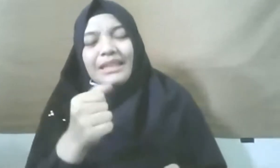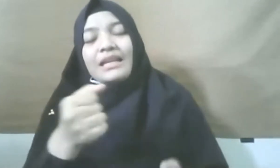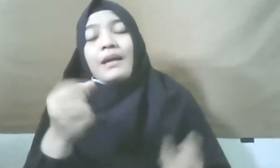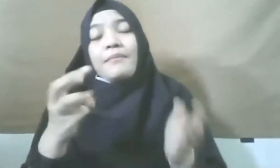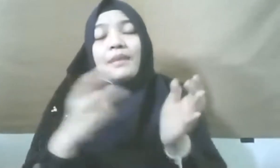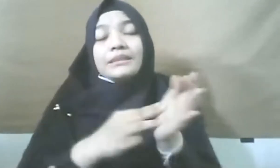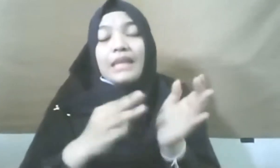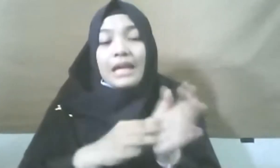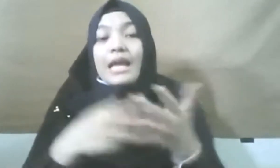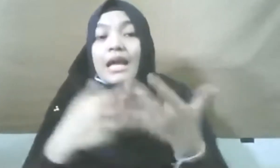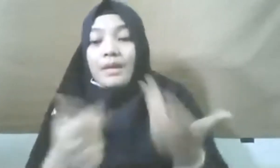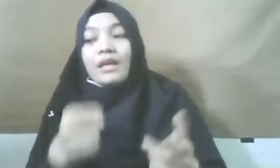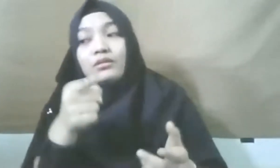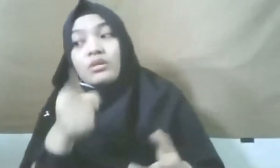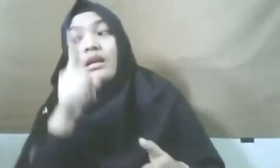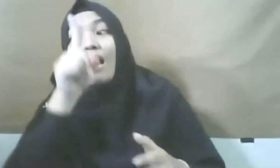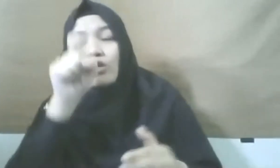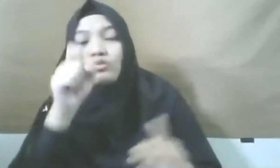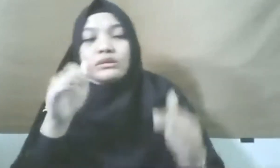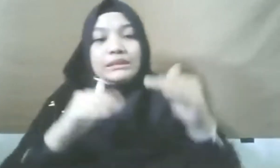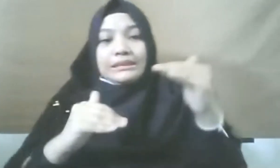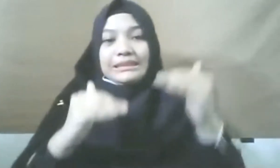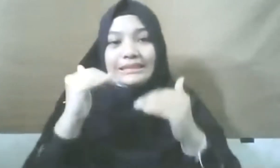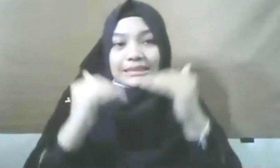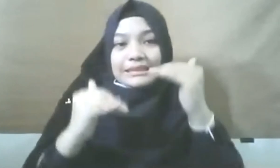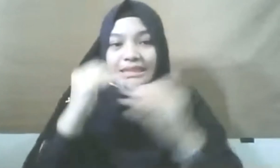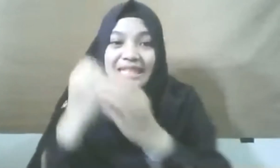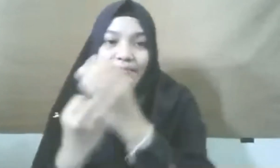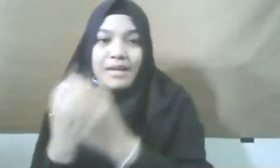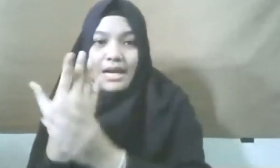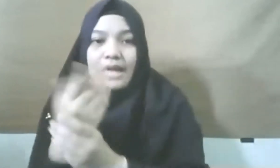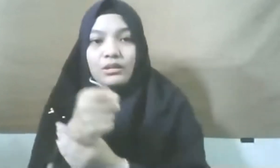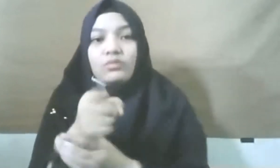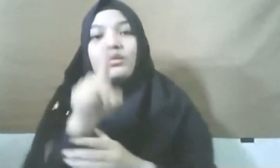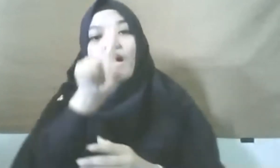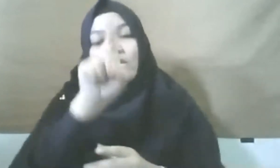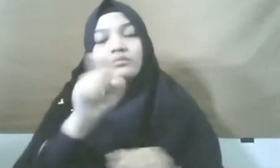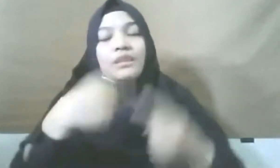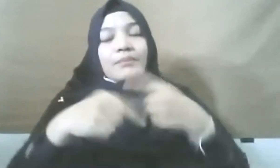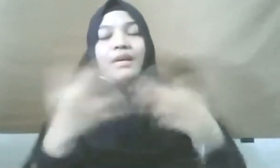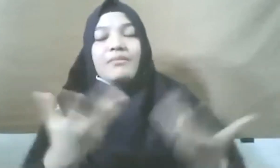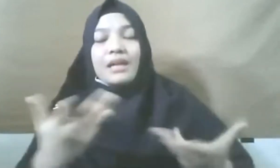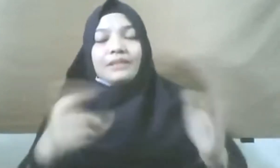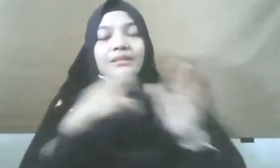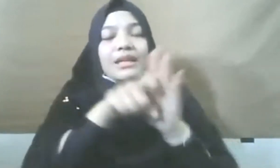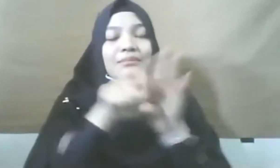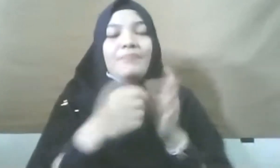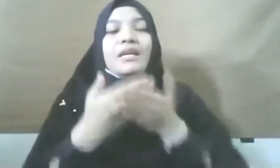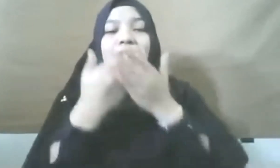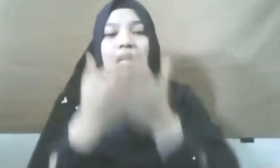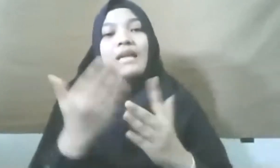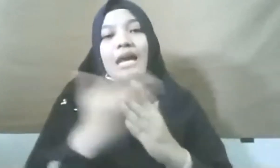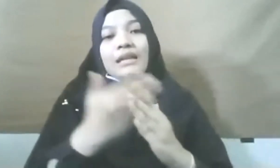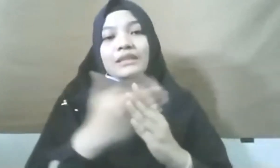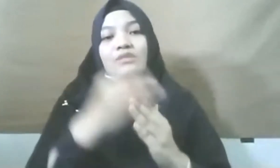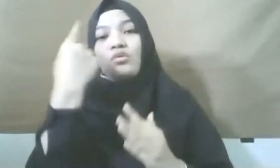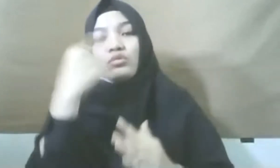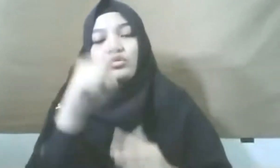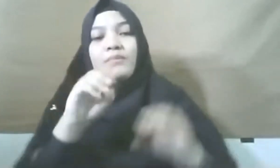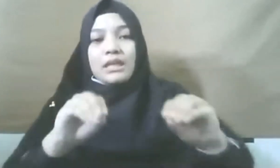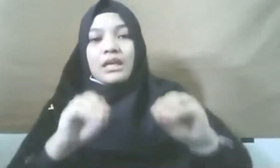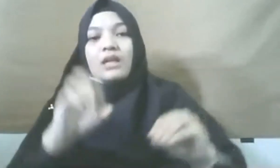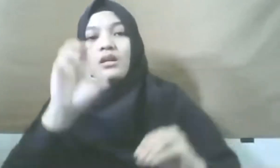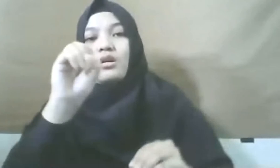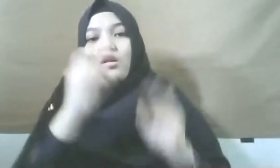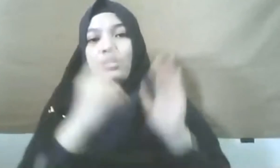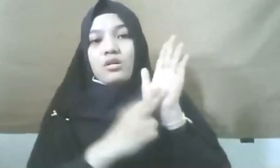be maintained until everything else can be done. Thank you so much. I think you also addressed the